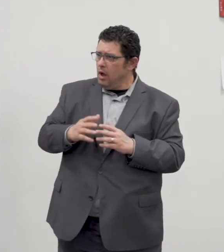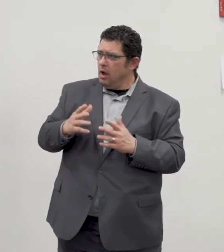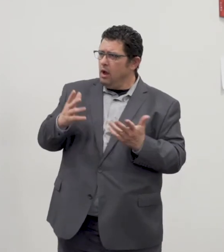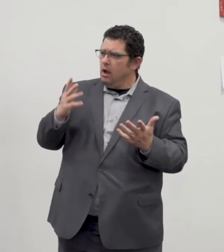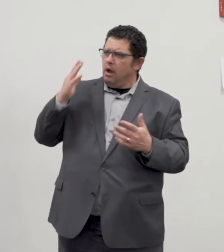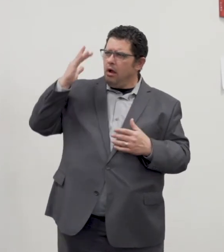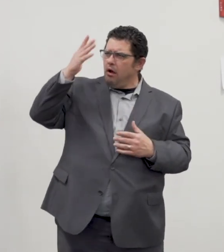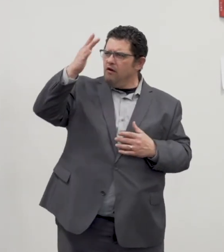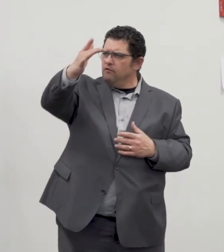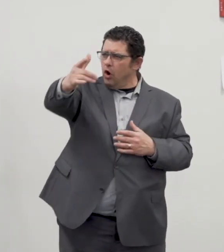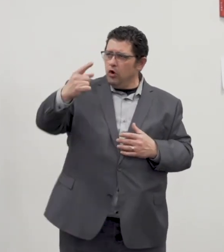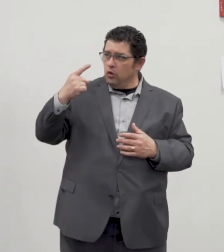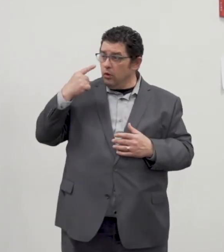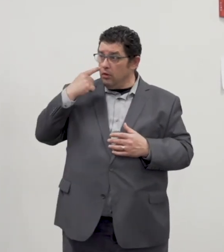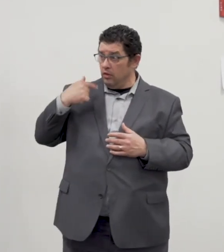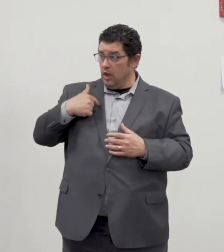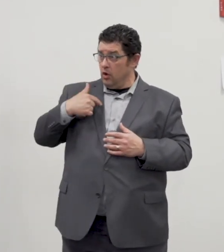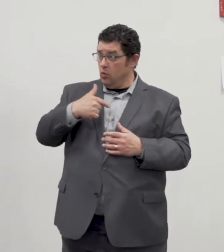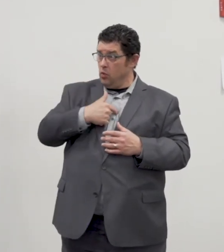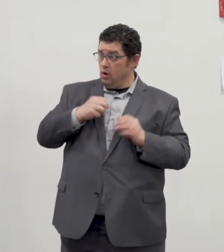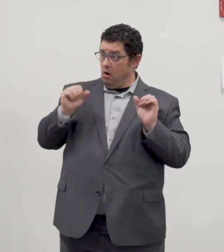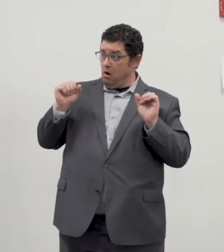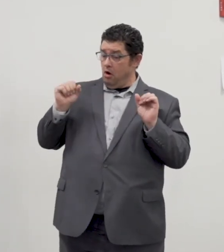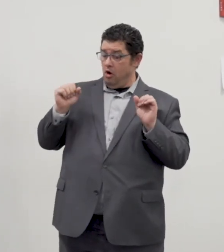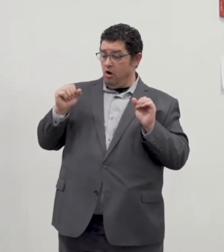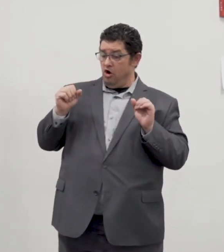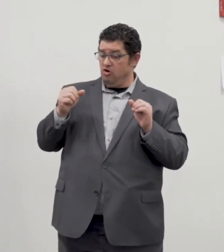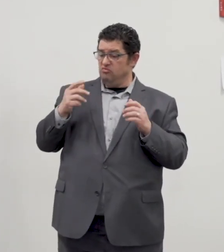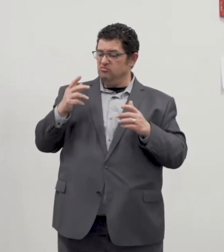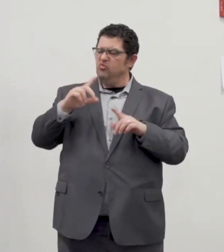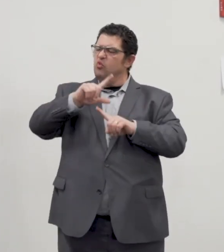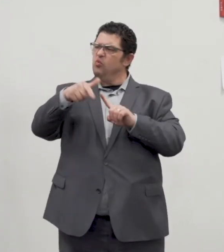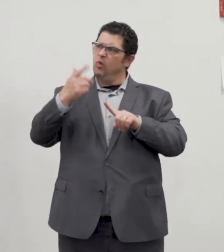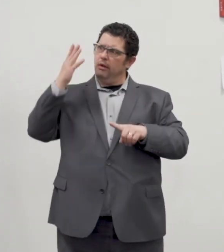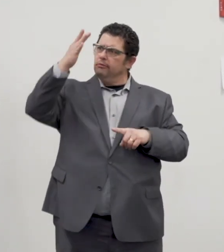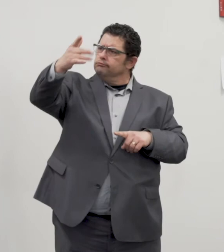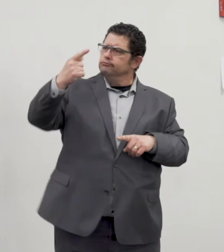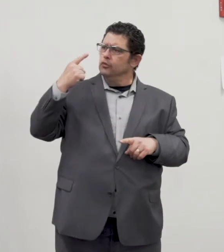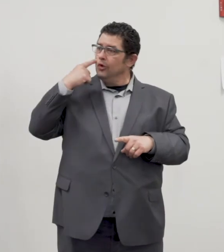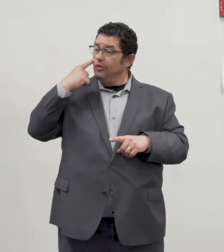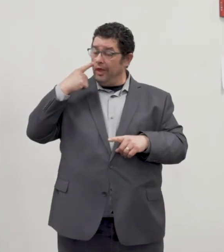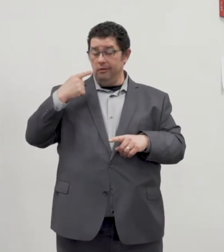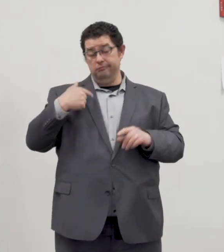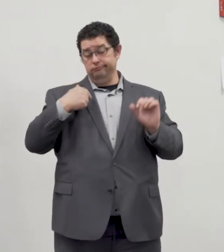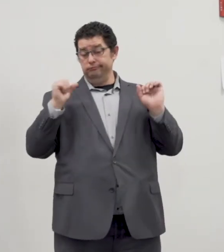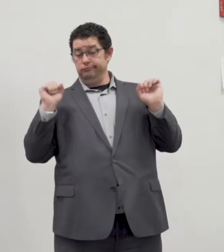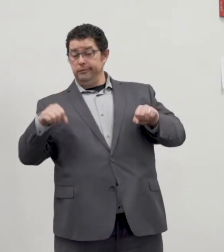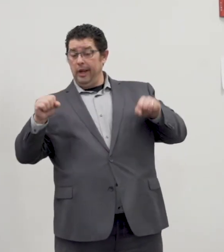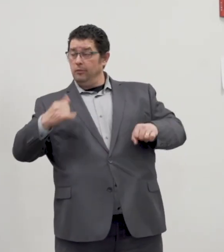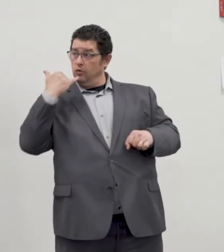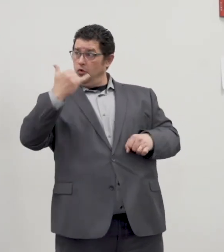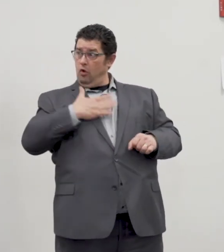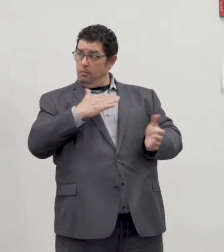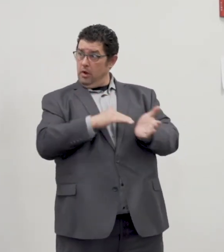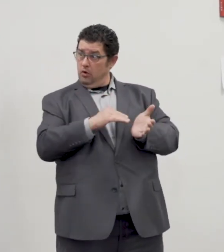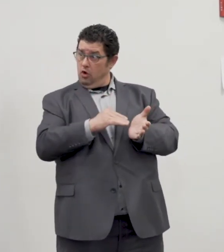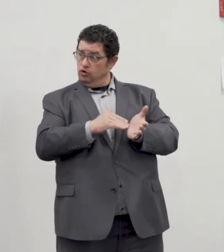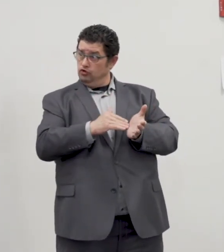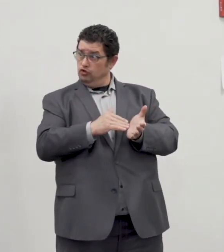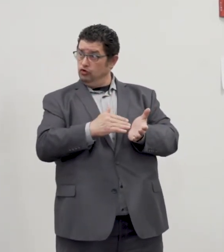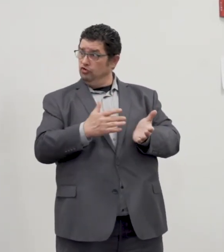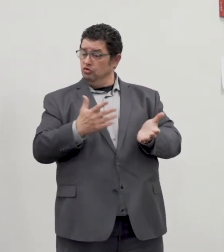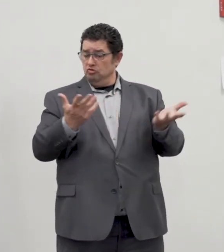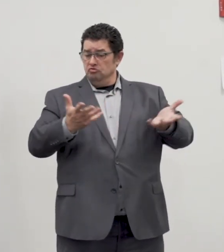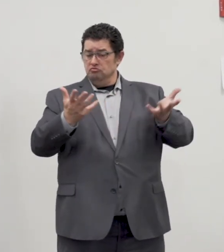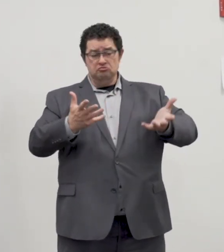which I can just call up my doctor and get either one of those tests just so I can feel confident to go visit